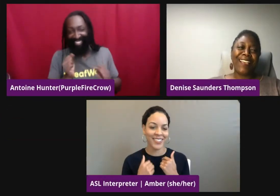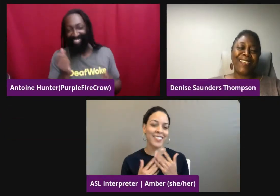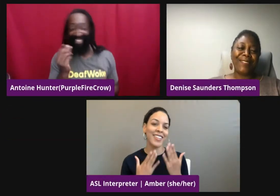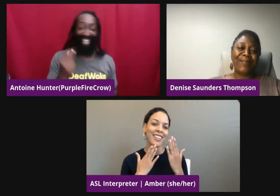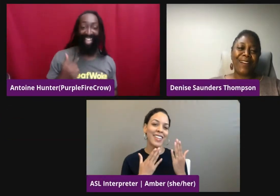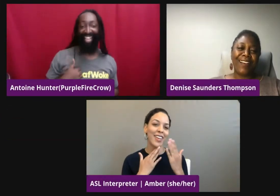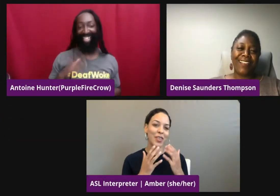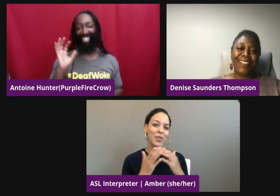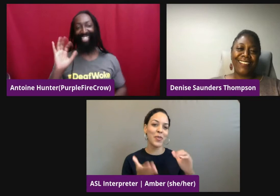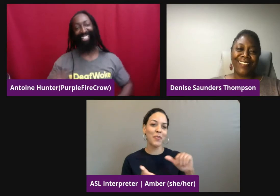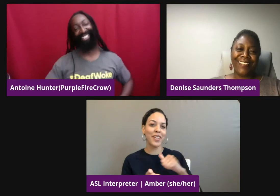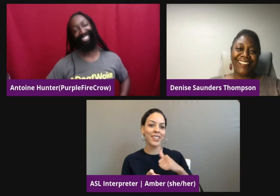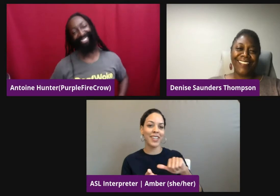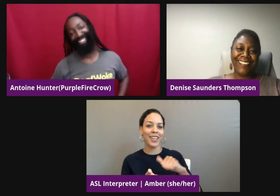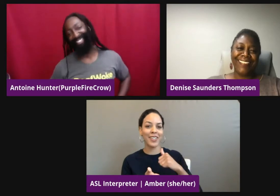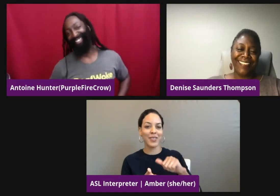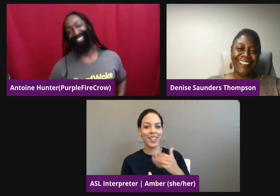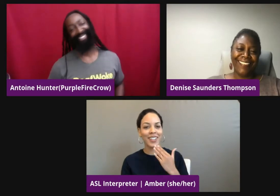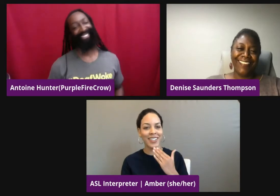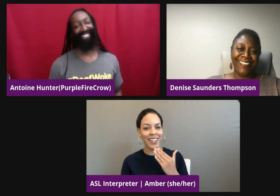Thank you, Antoine.